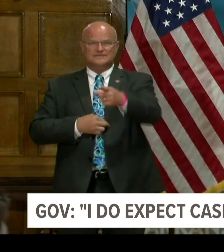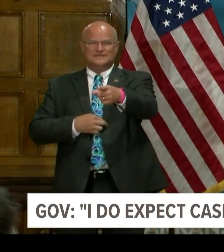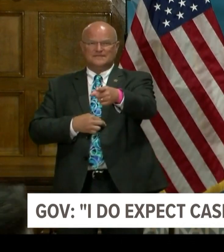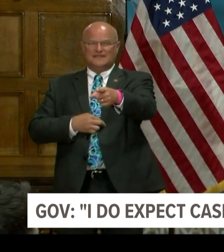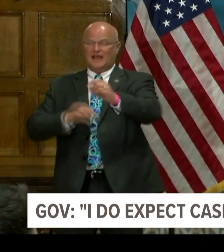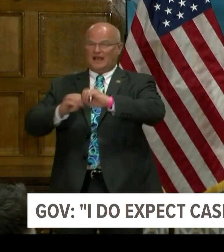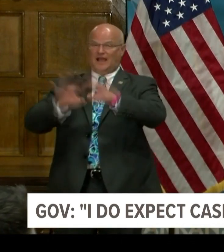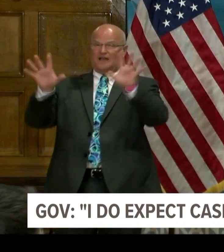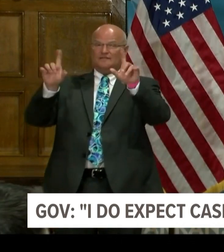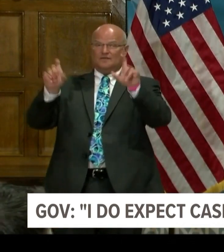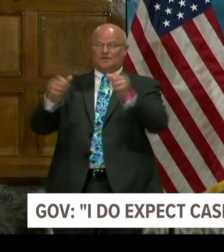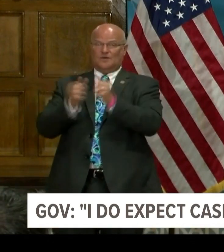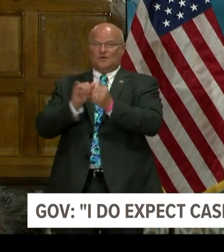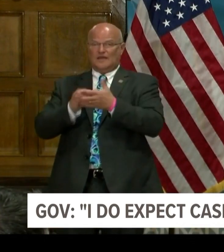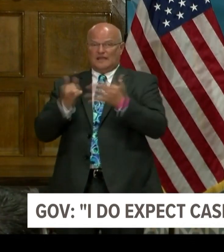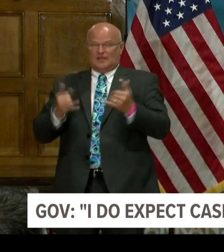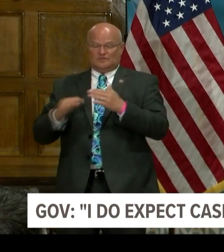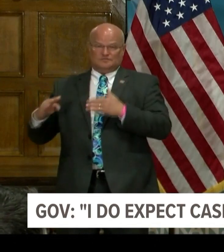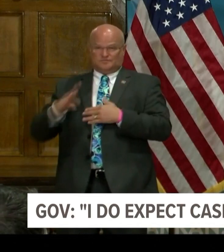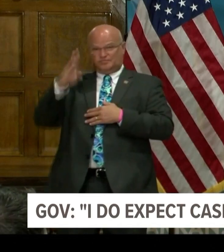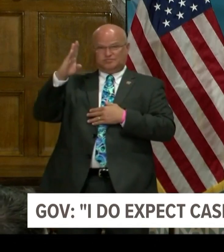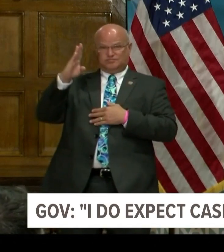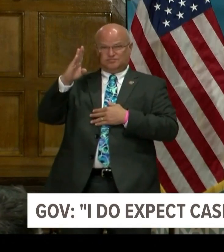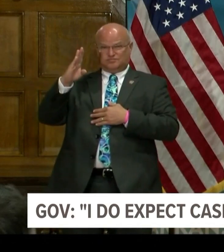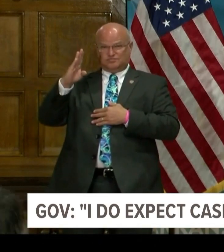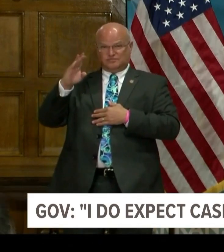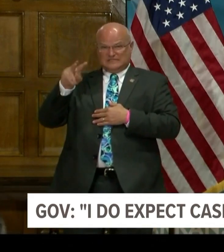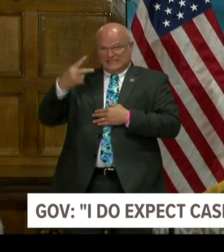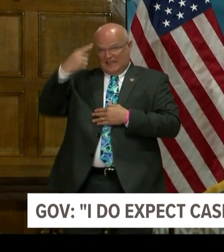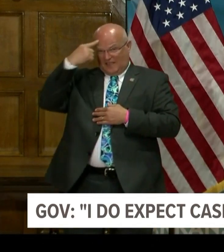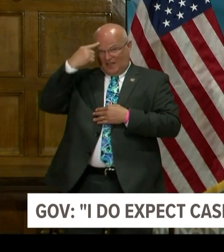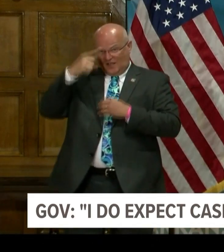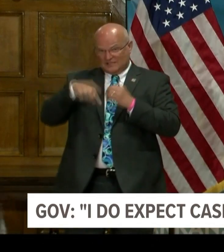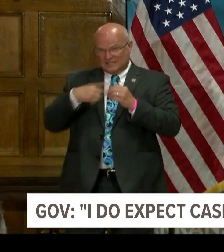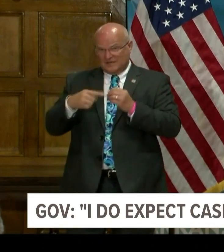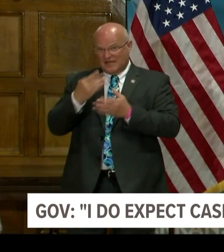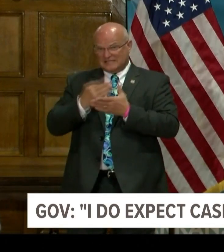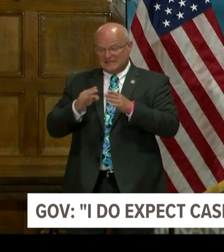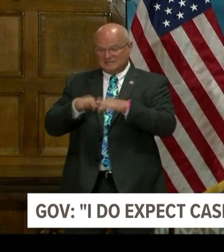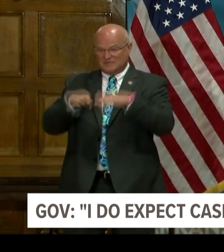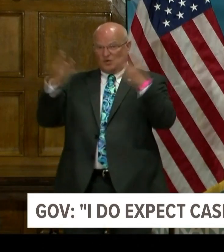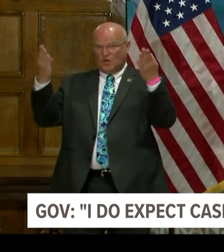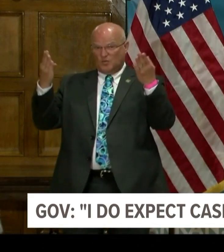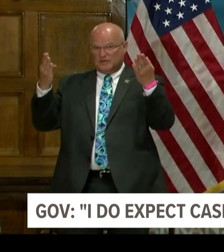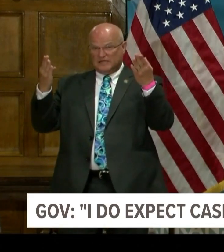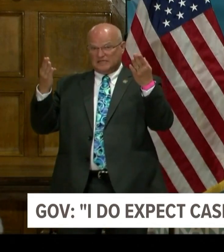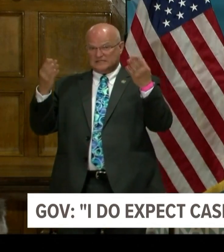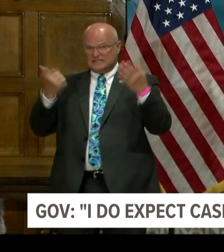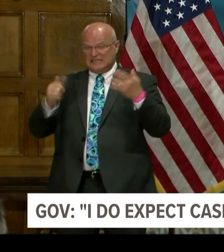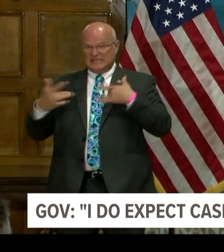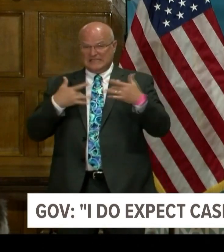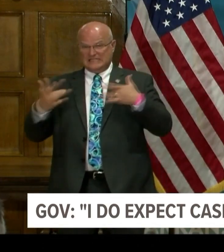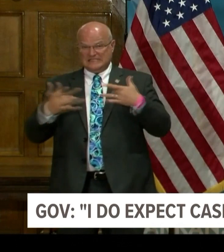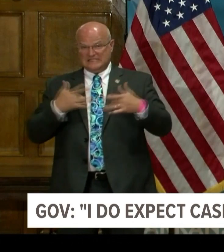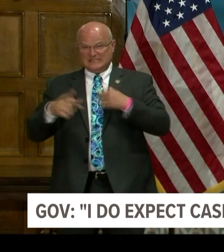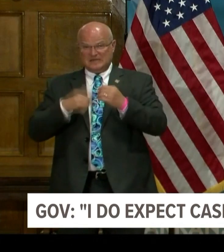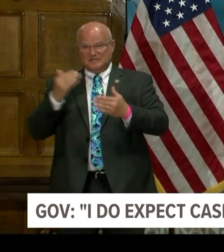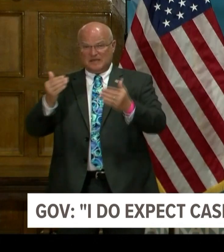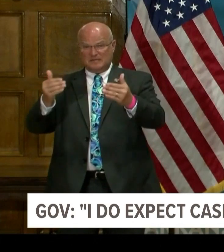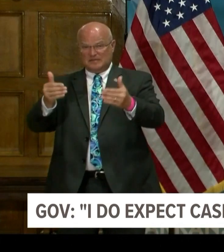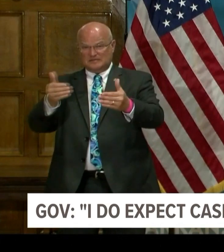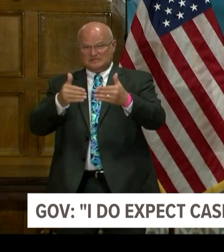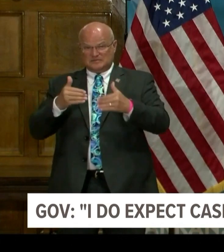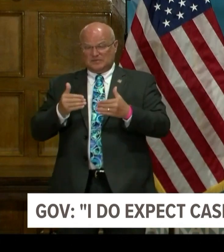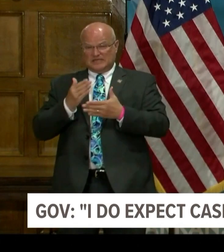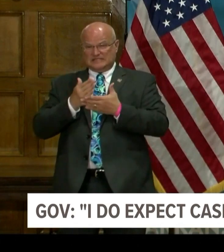Well, I guess the obvious question is, with the current spike here, are we having second thoughts about some of the reopenings, and are there any considerations into maybe